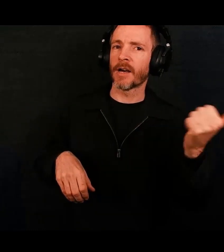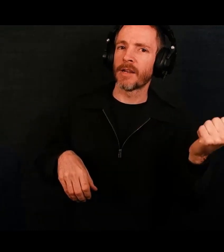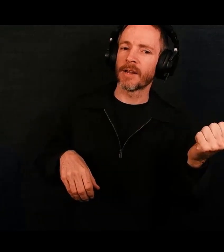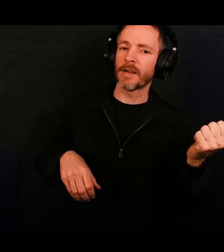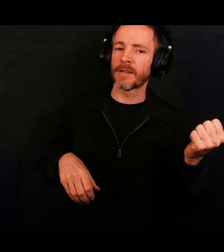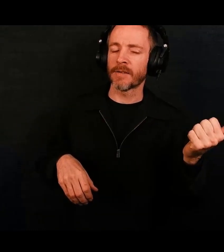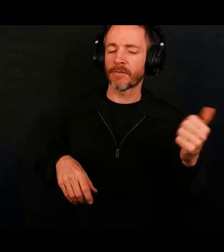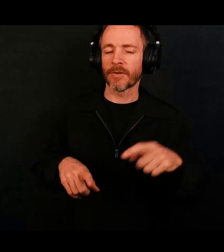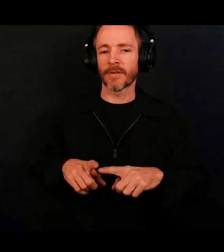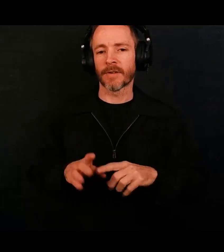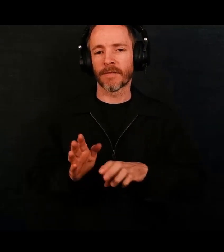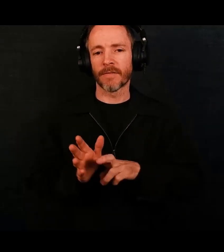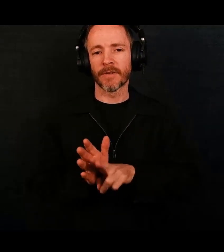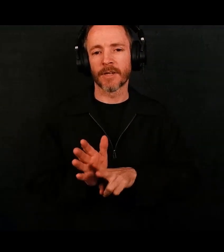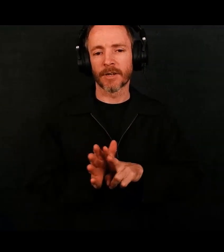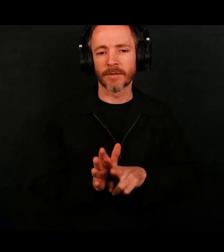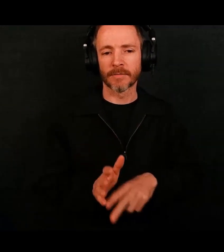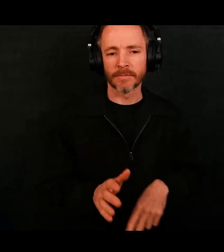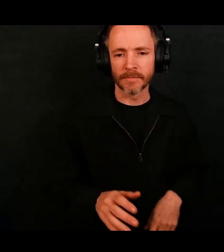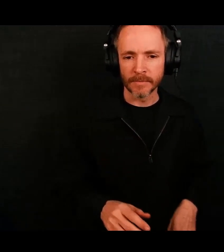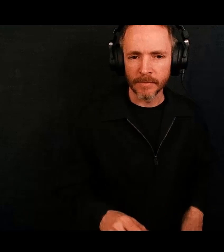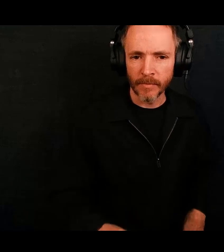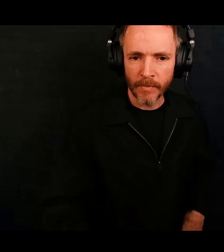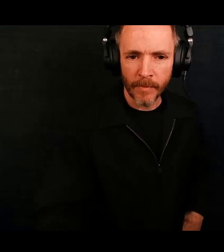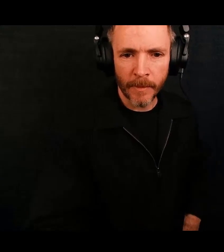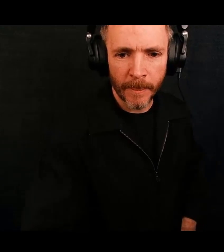in a different video.